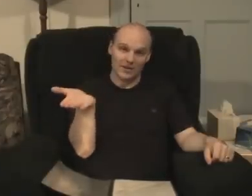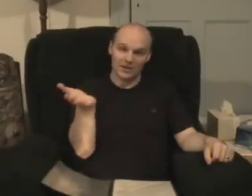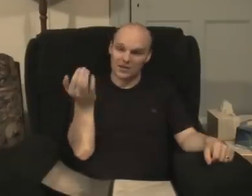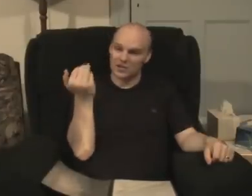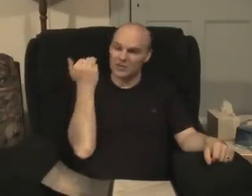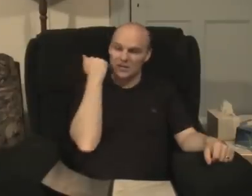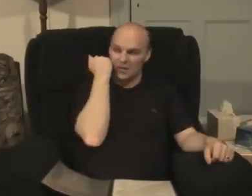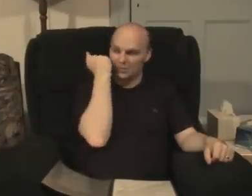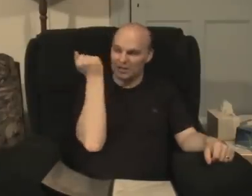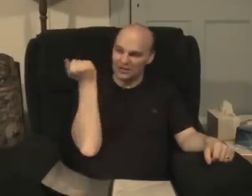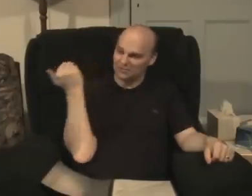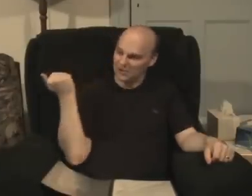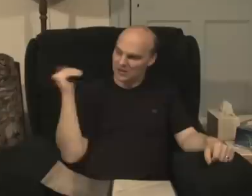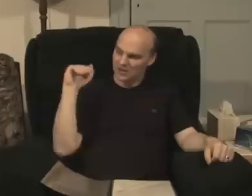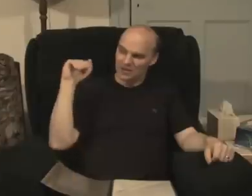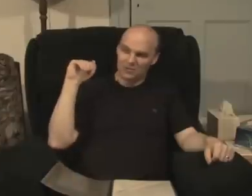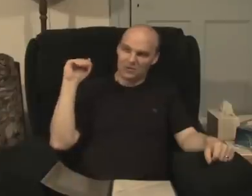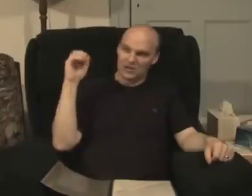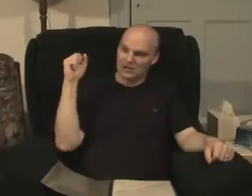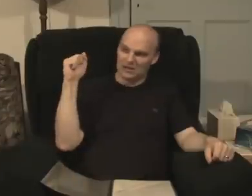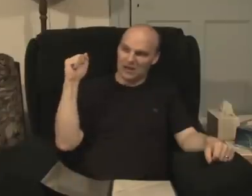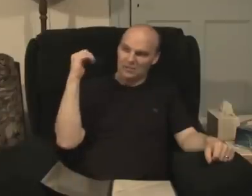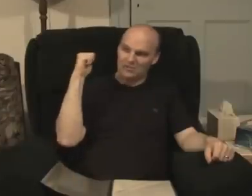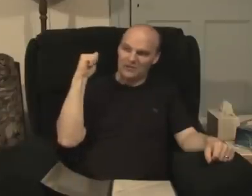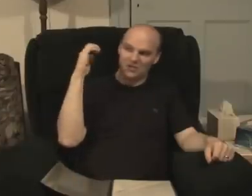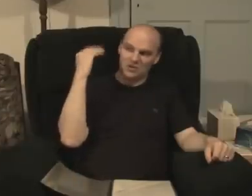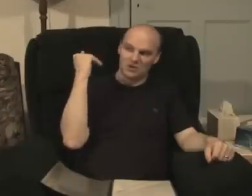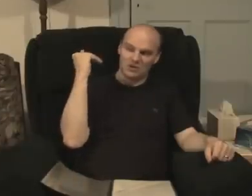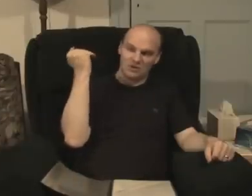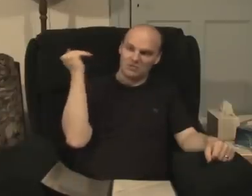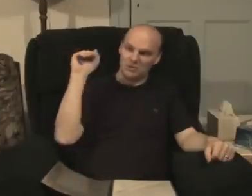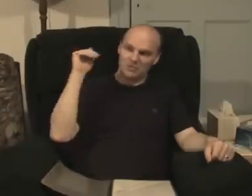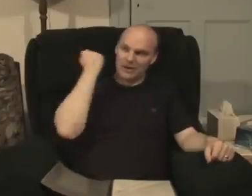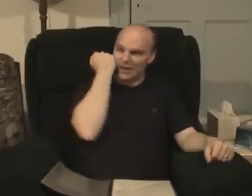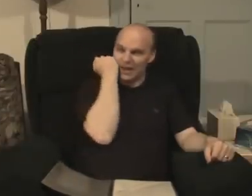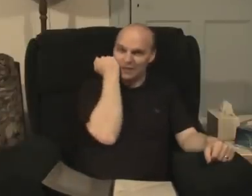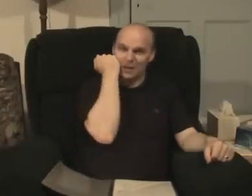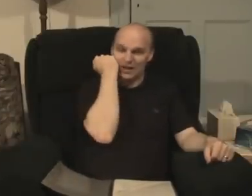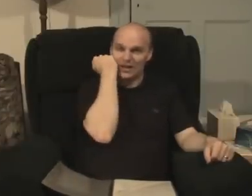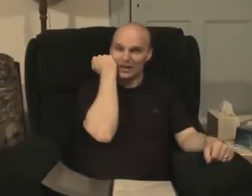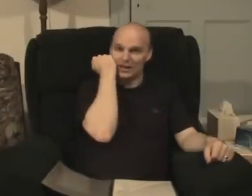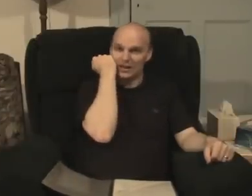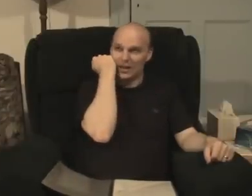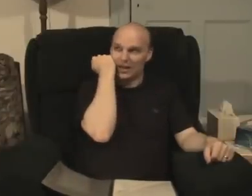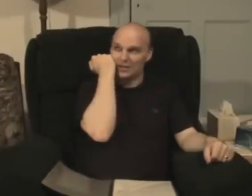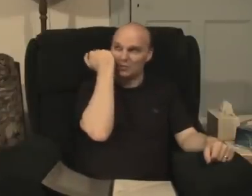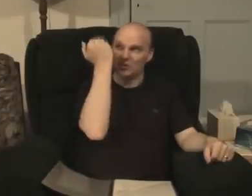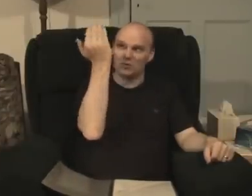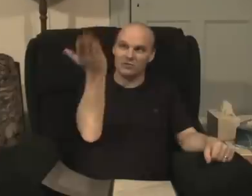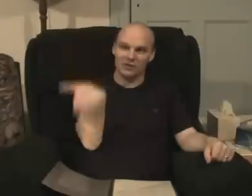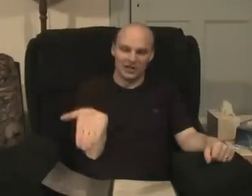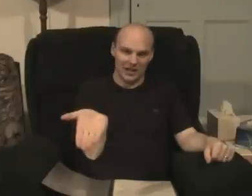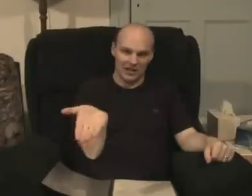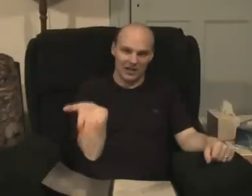Always, so we start with a cup, fist, or a bent hand back here, and then we just sort of flick the hand